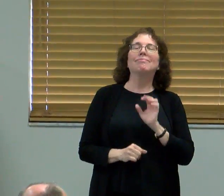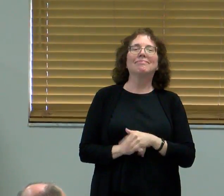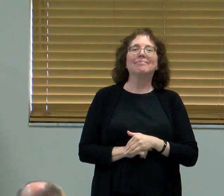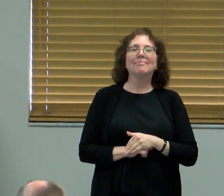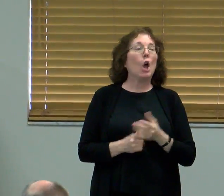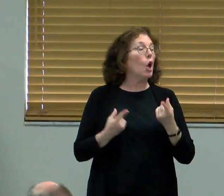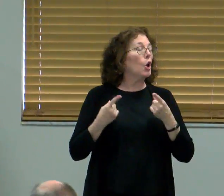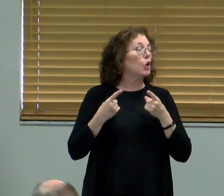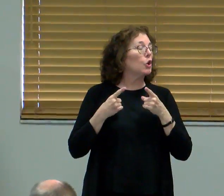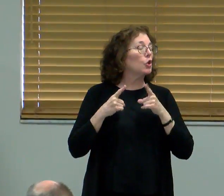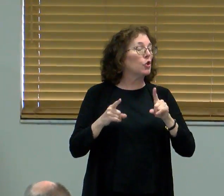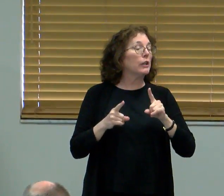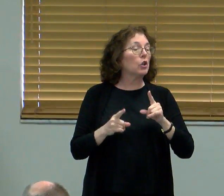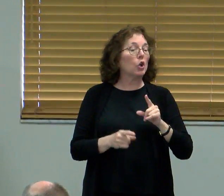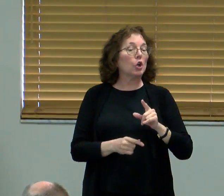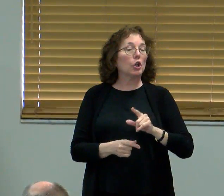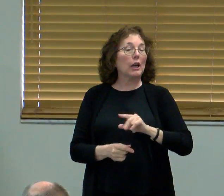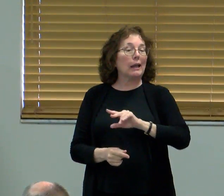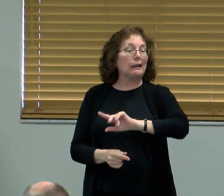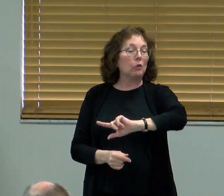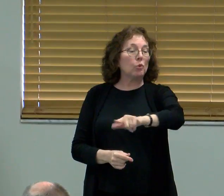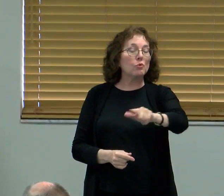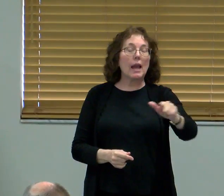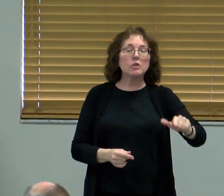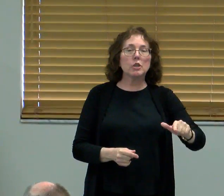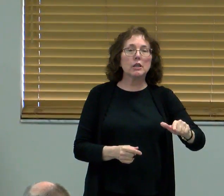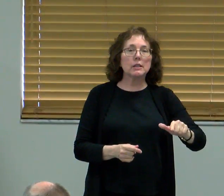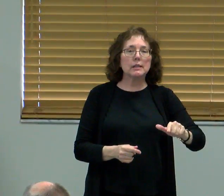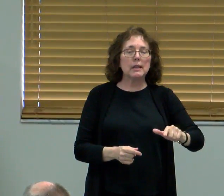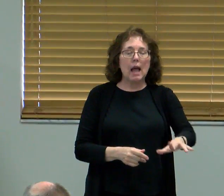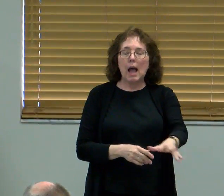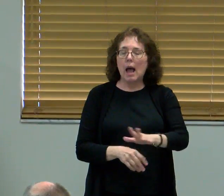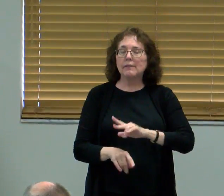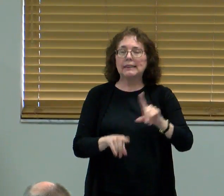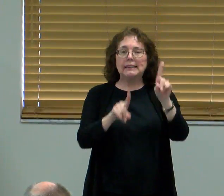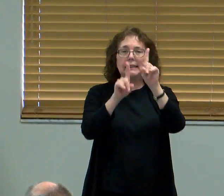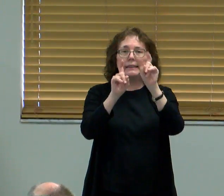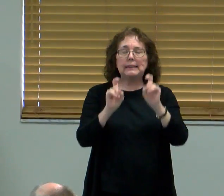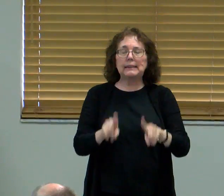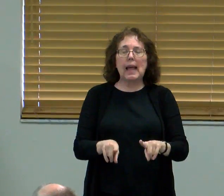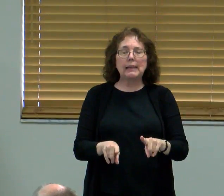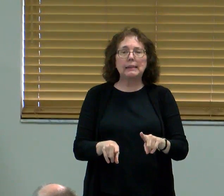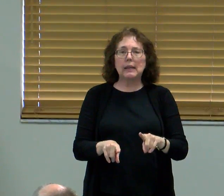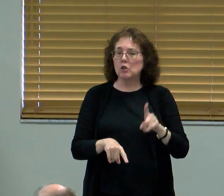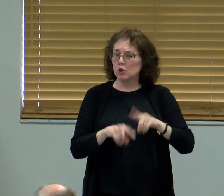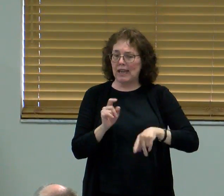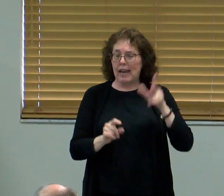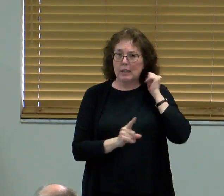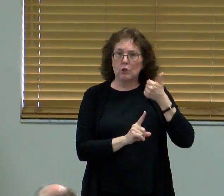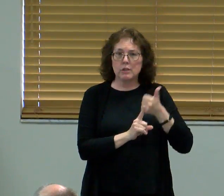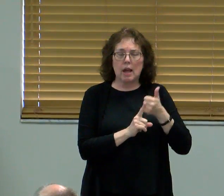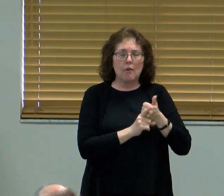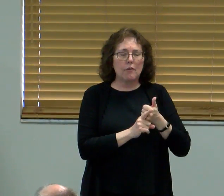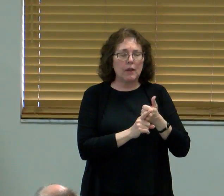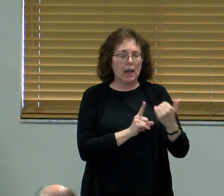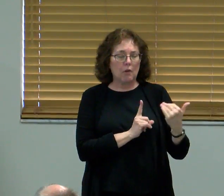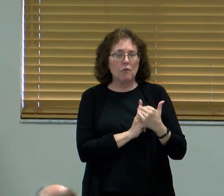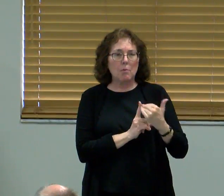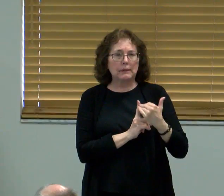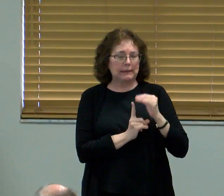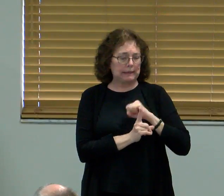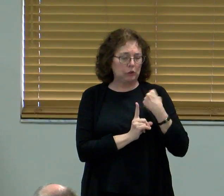During Lauren's clinical rotations, Elroy alerts her to sounds of clinical tests that she cannot hear and cues her